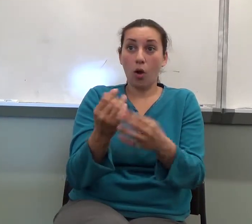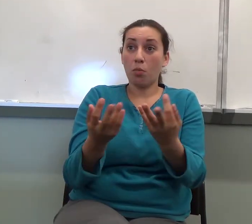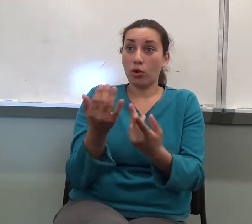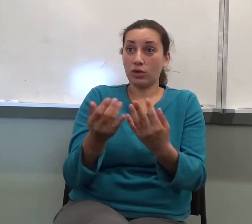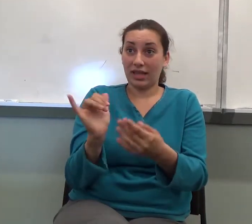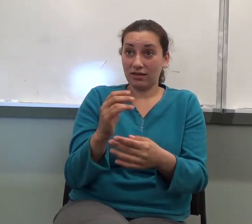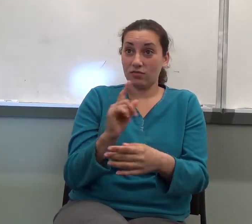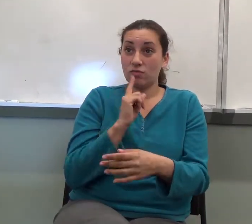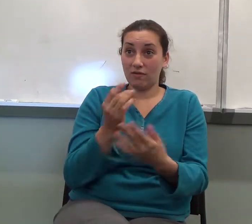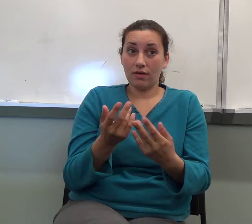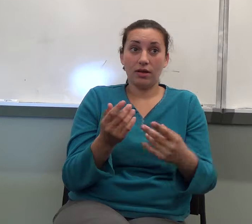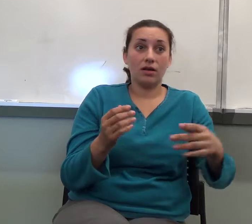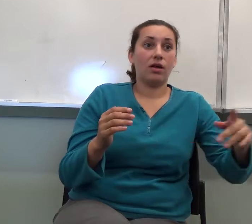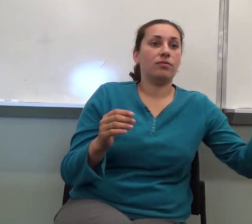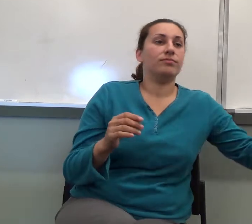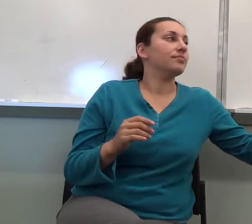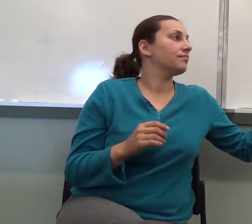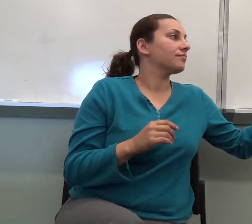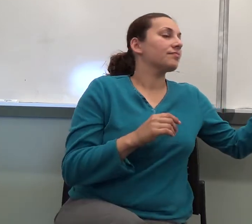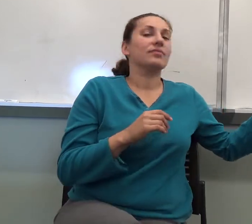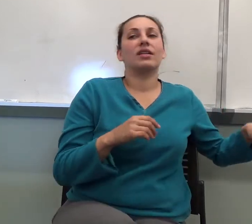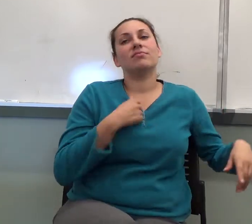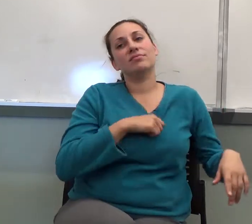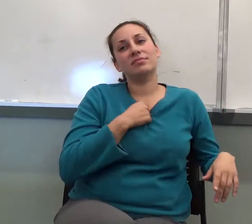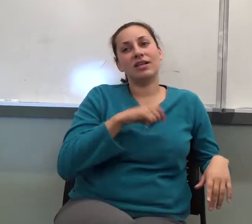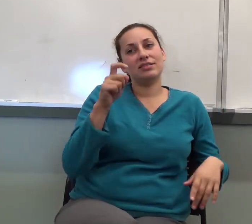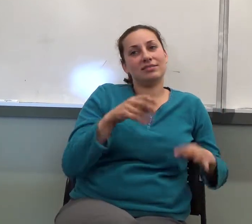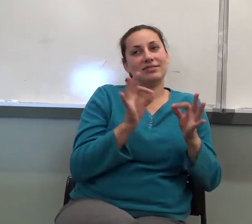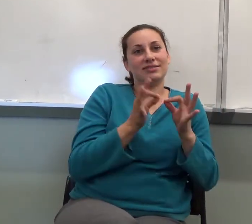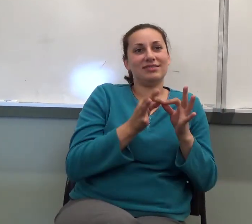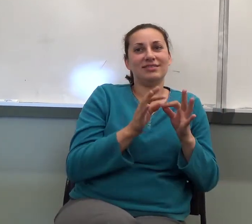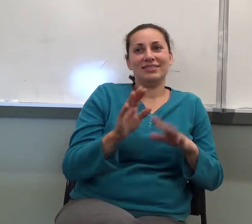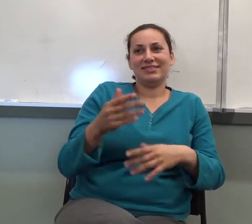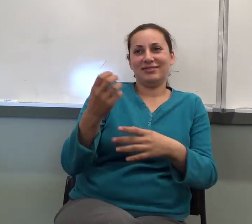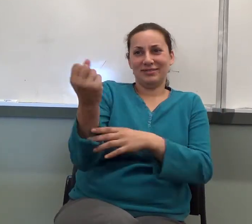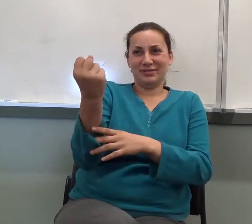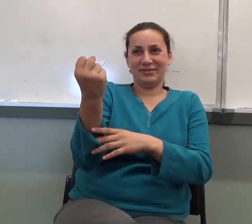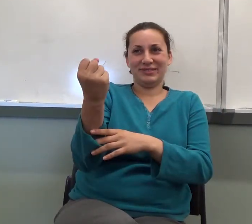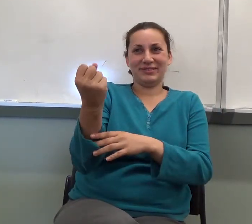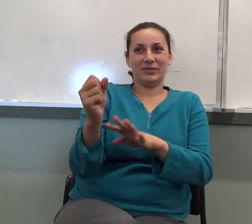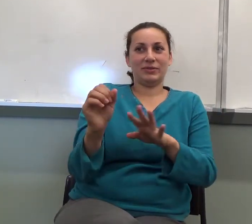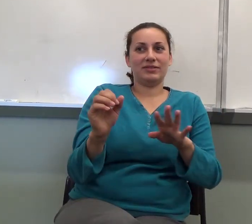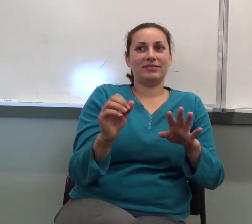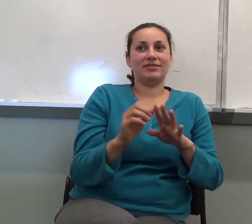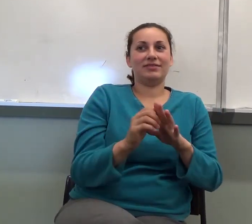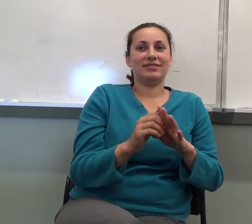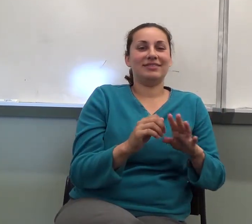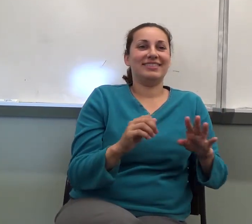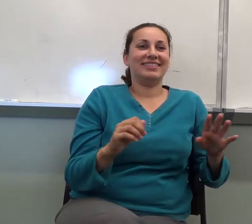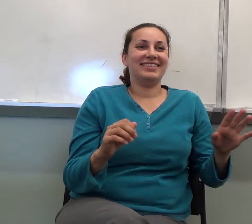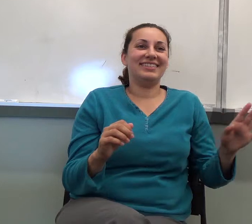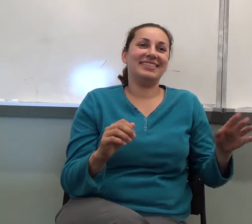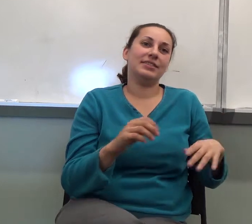that's, you know, then you end up with a whole list of formulas. But they're not different formulas, that's the whole thing. On